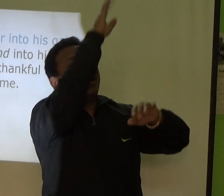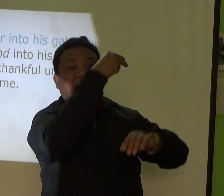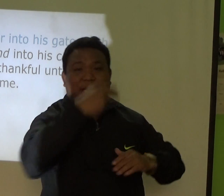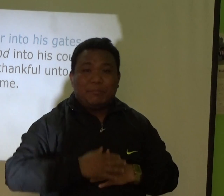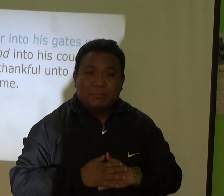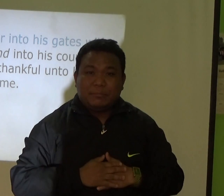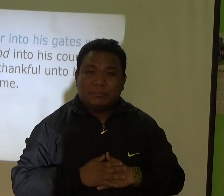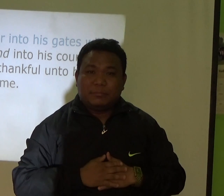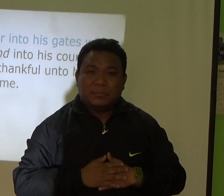God's name.